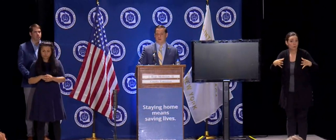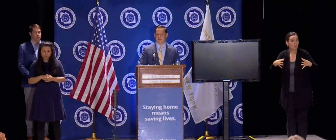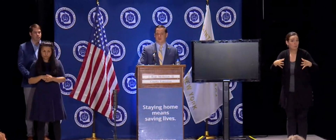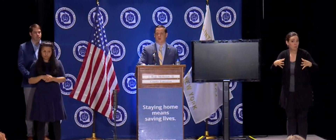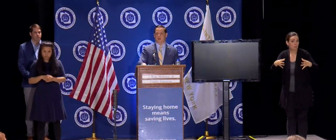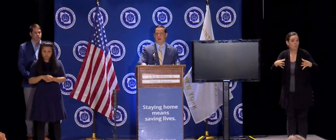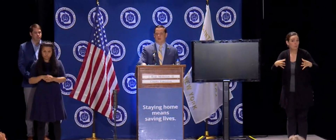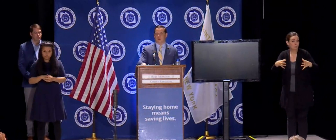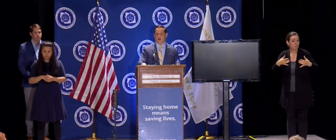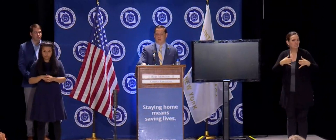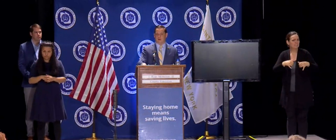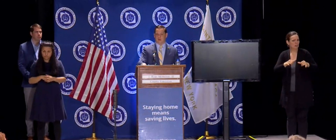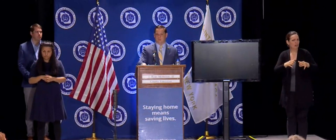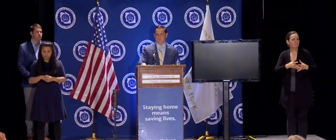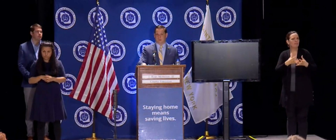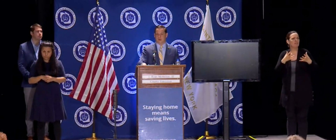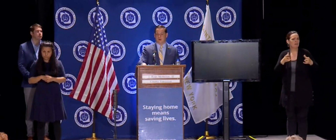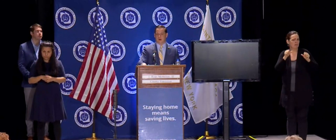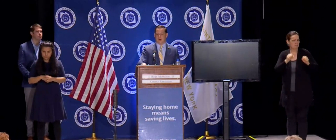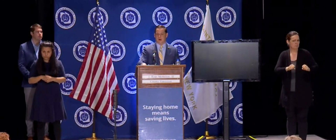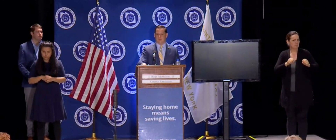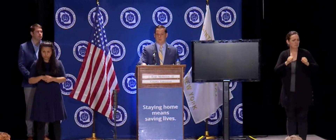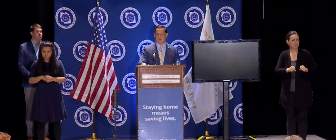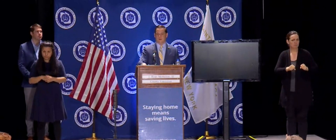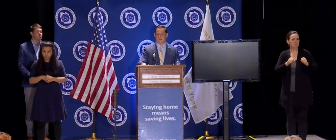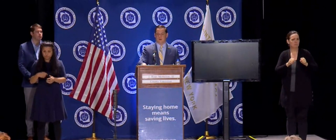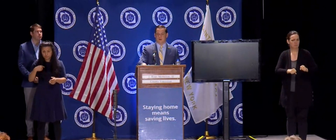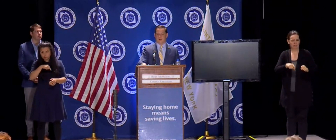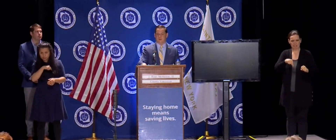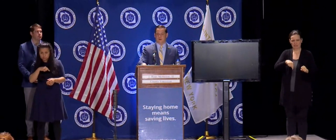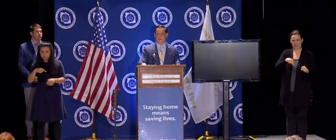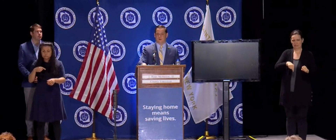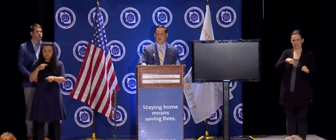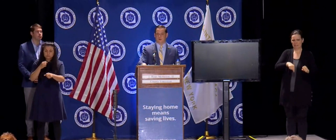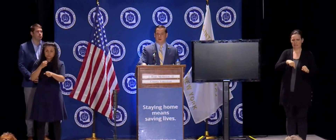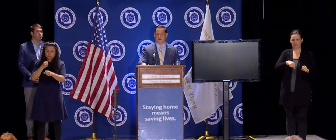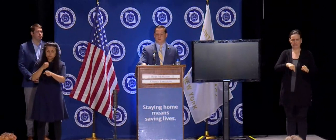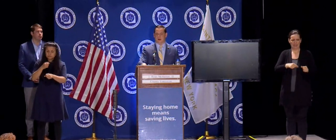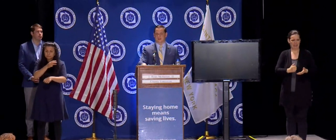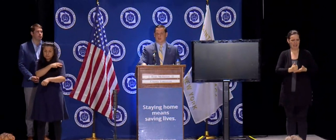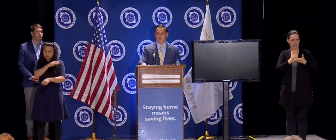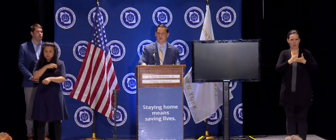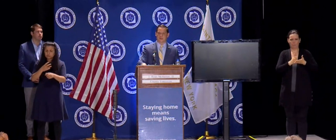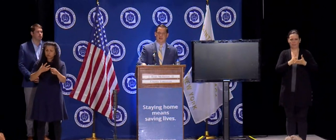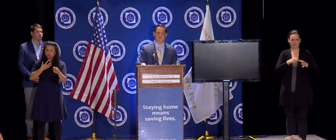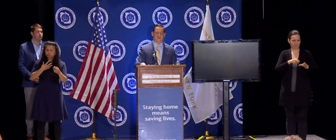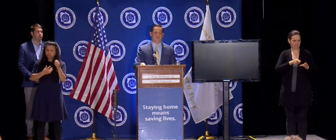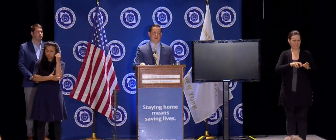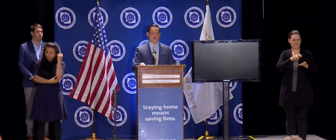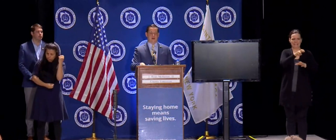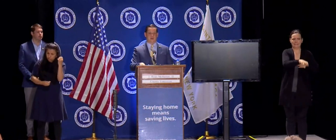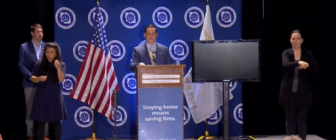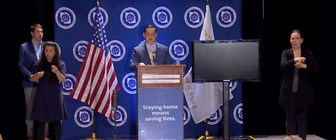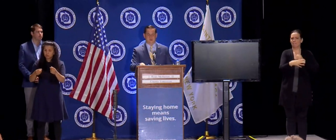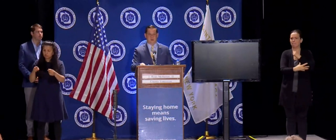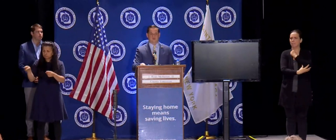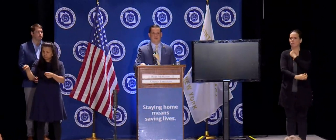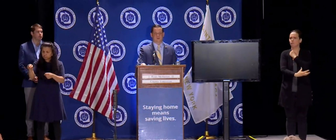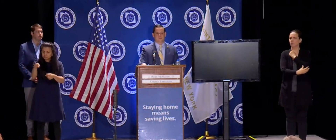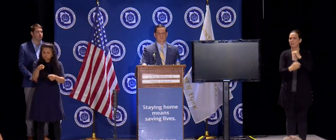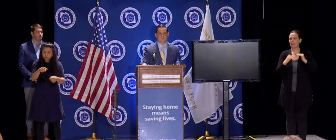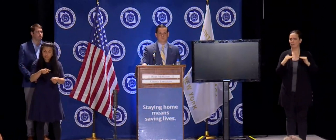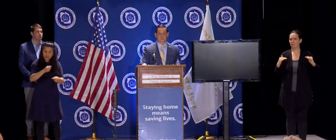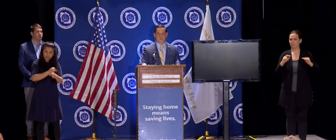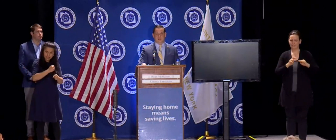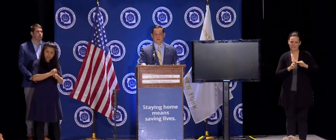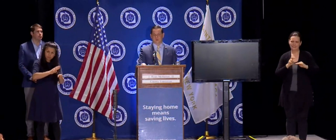we've always said direct pathway out of poverty. A lot of people in the beginning of this process criticized $15 an hour jobs with